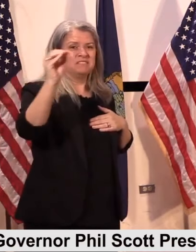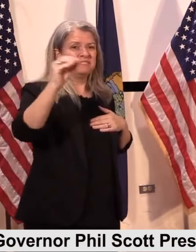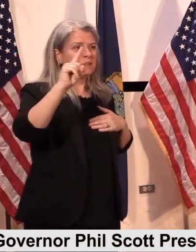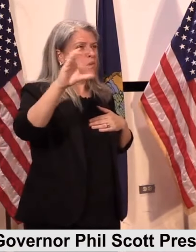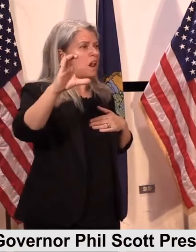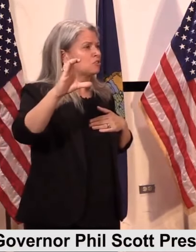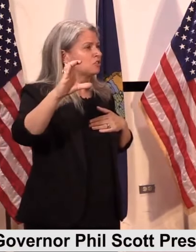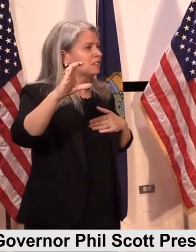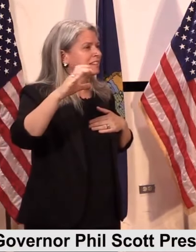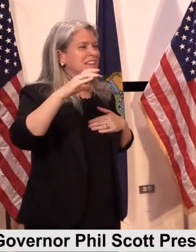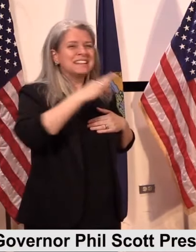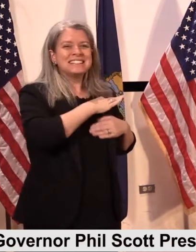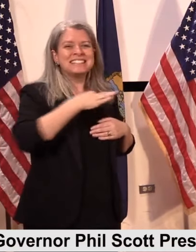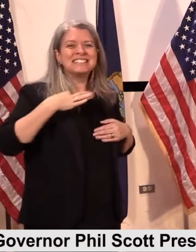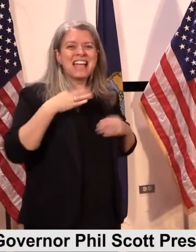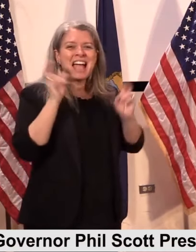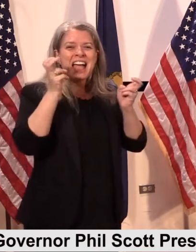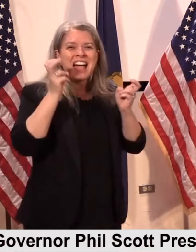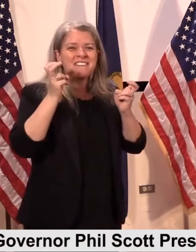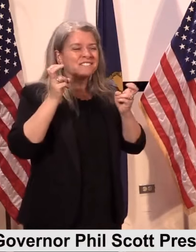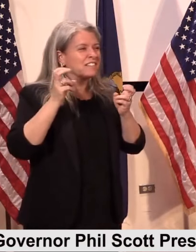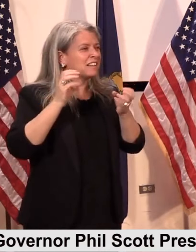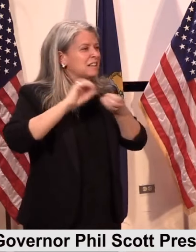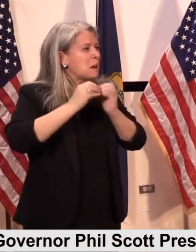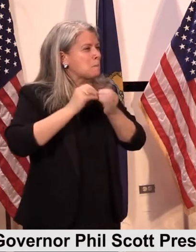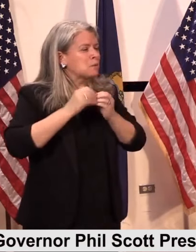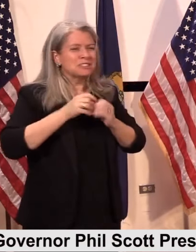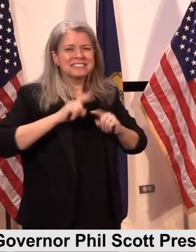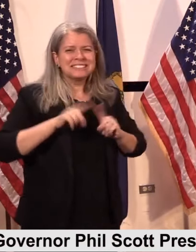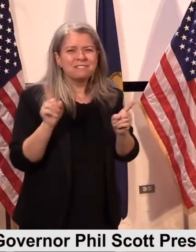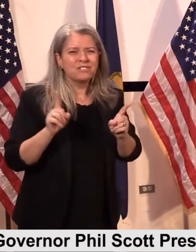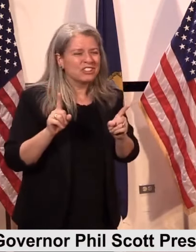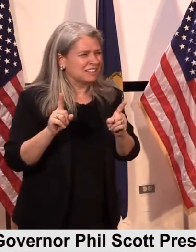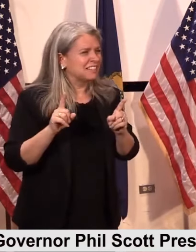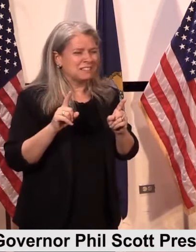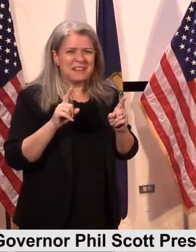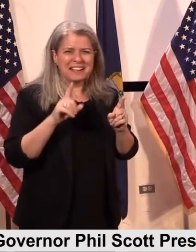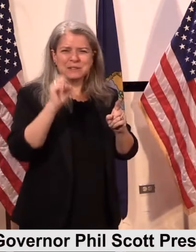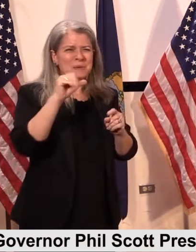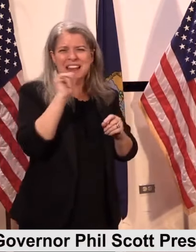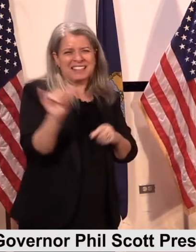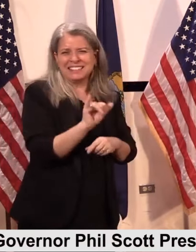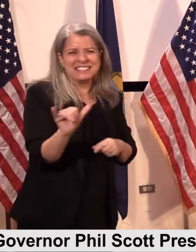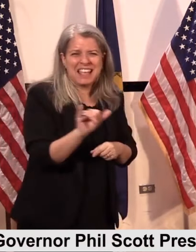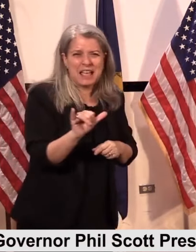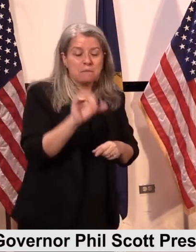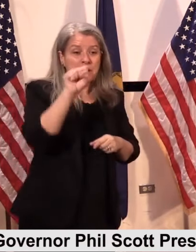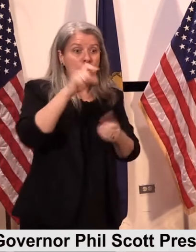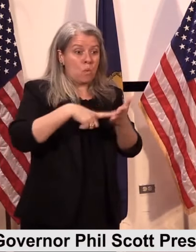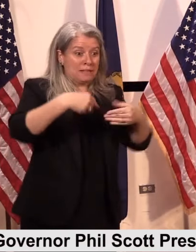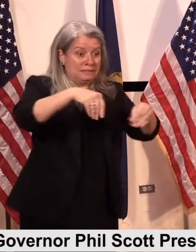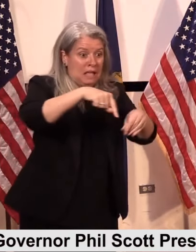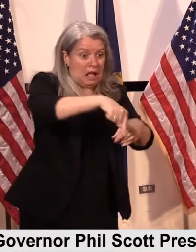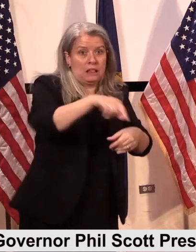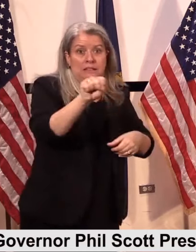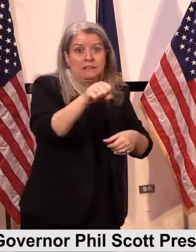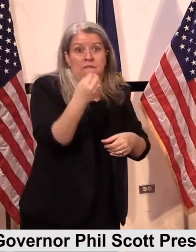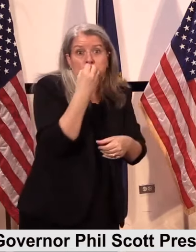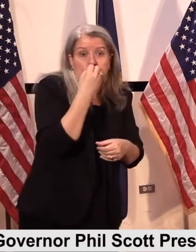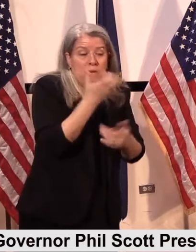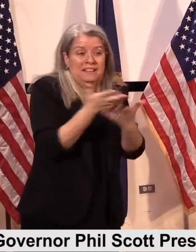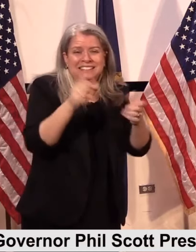So it's a much different atmosphere. So if you think about what our goal is, to make sure that we don't